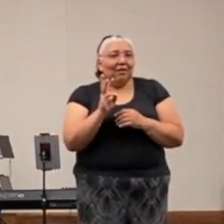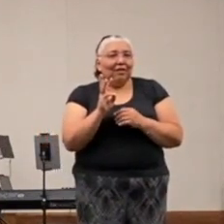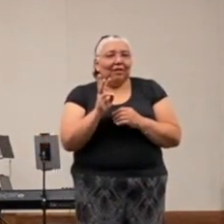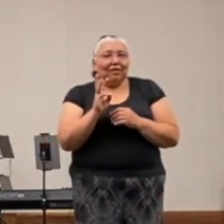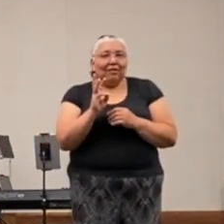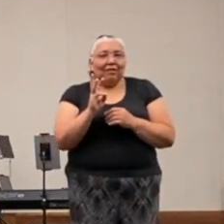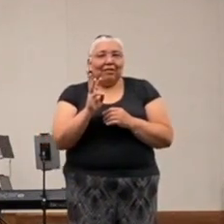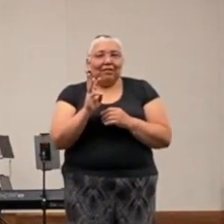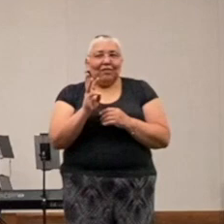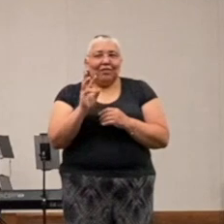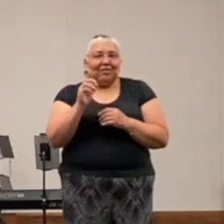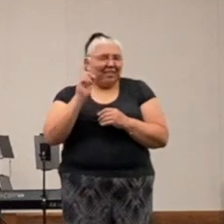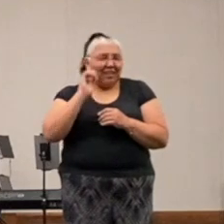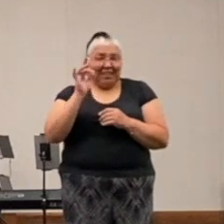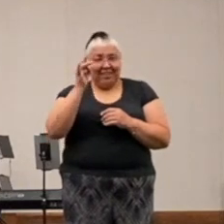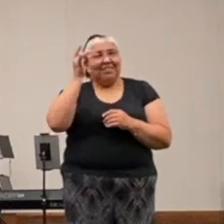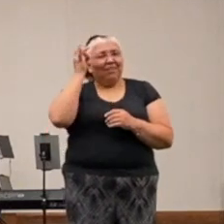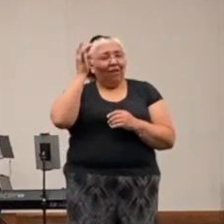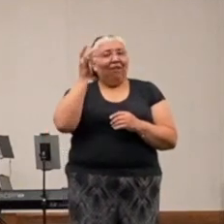You guys are making it sound like this is rough,